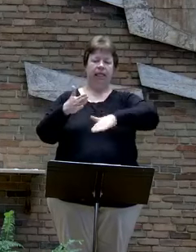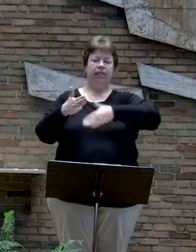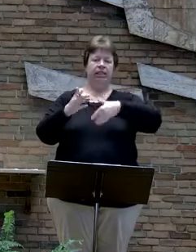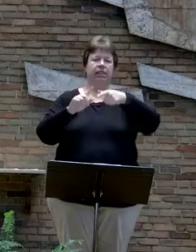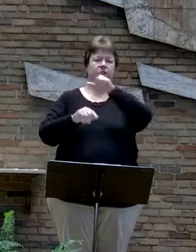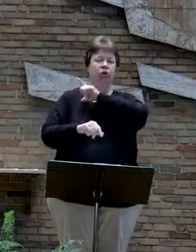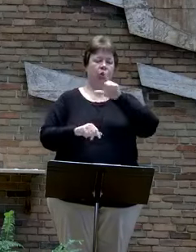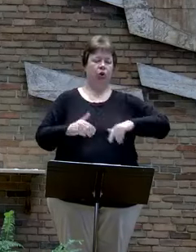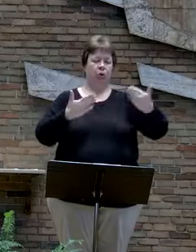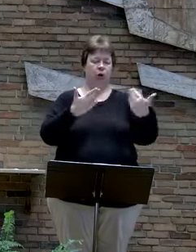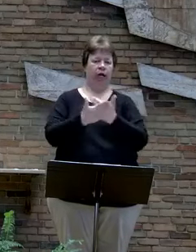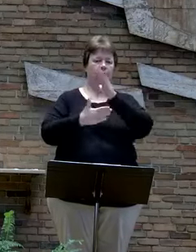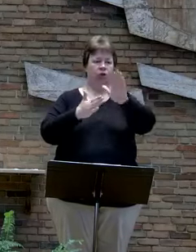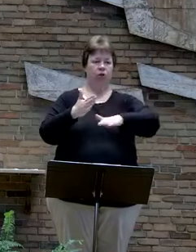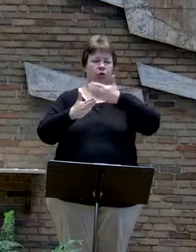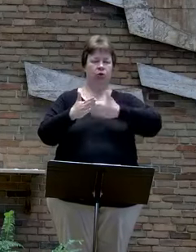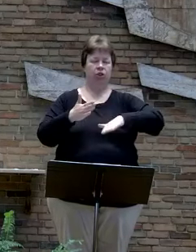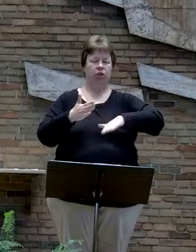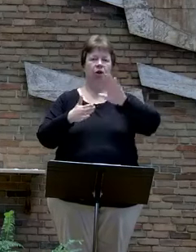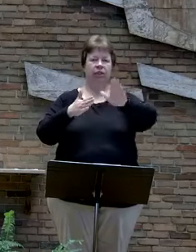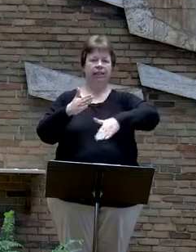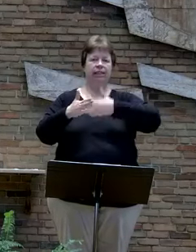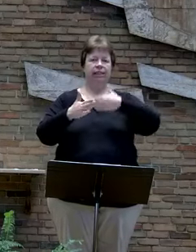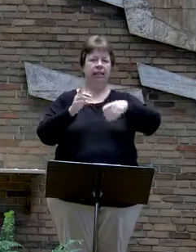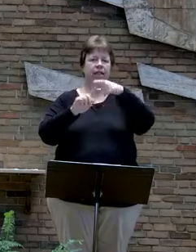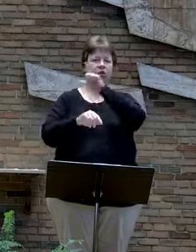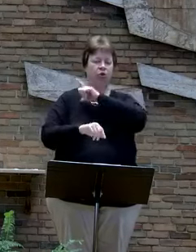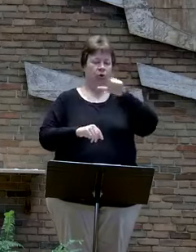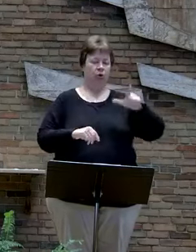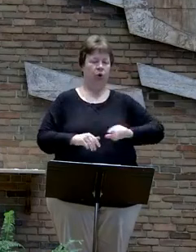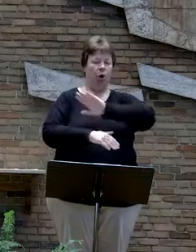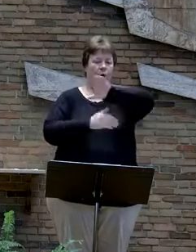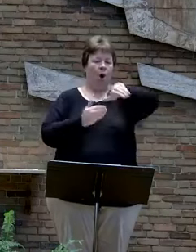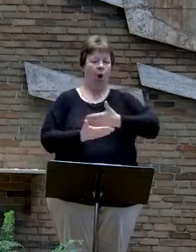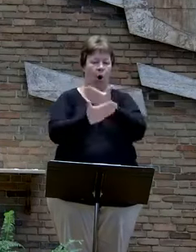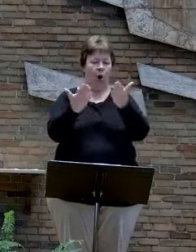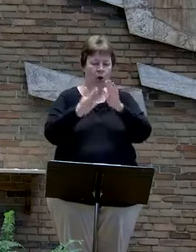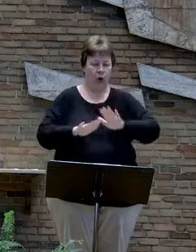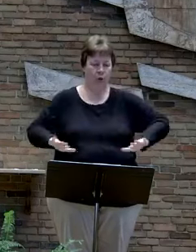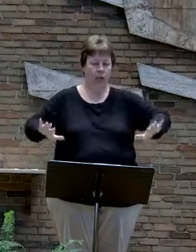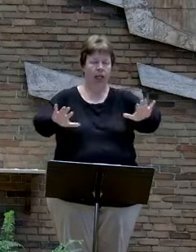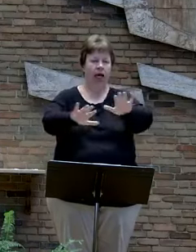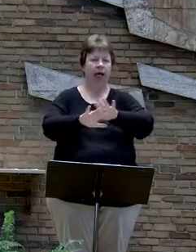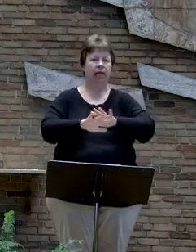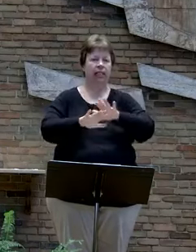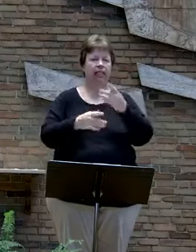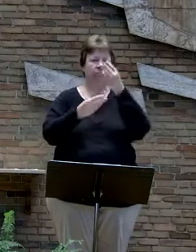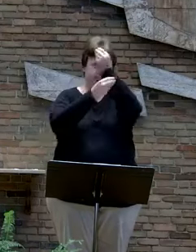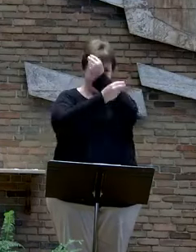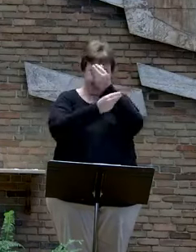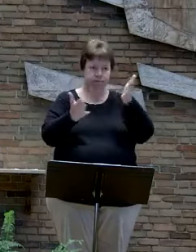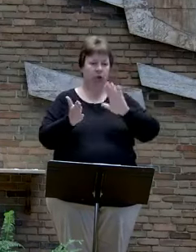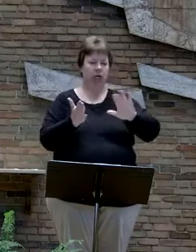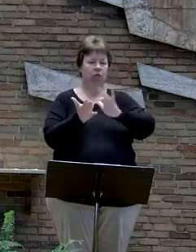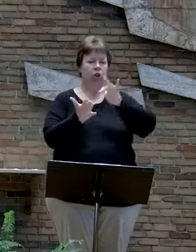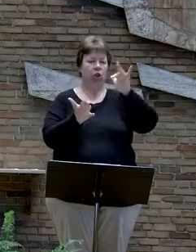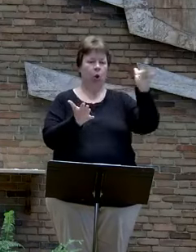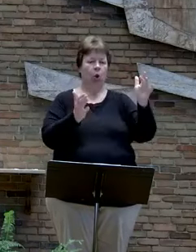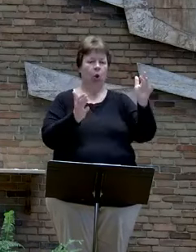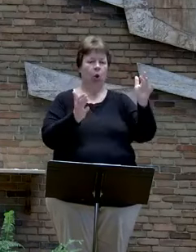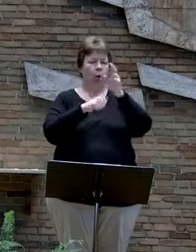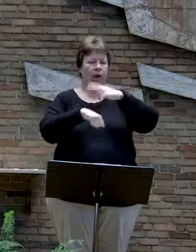the Lord a new song. Sing to the Lord, all you lands. Tell his glory among